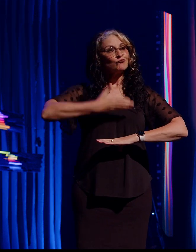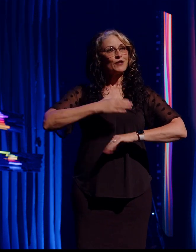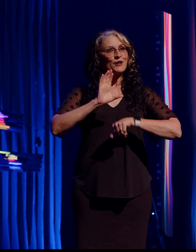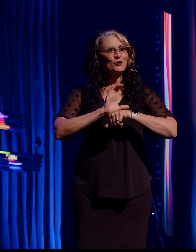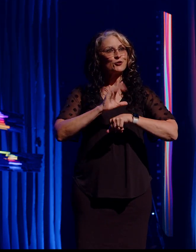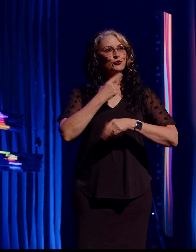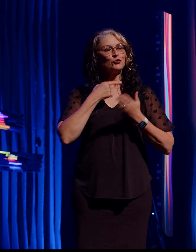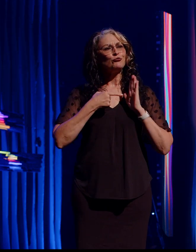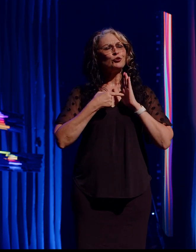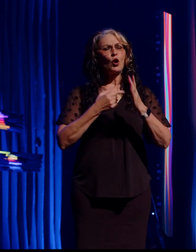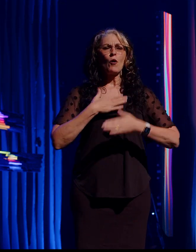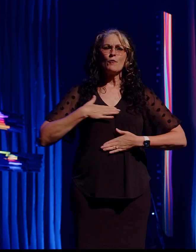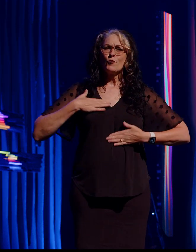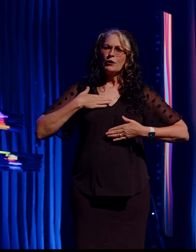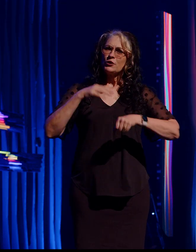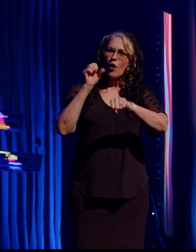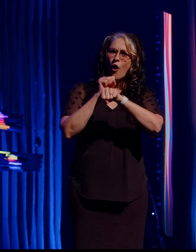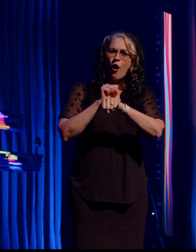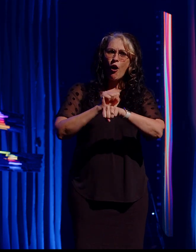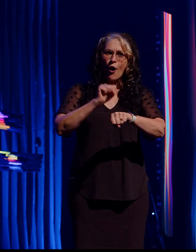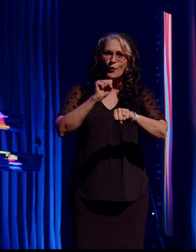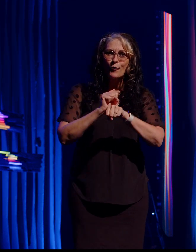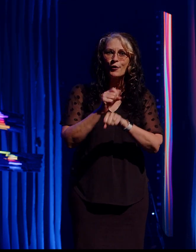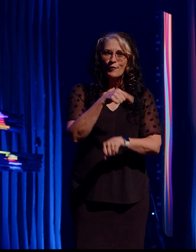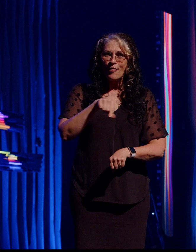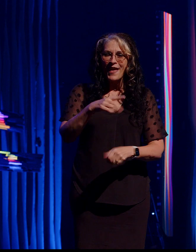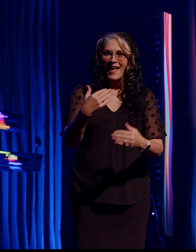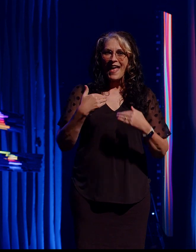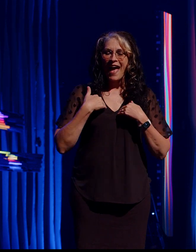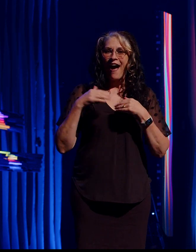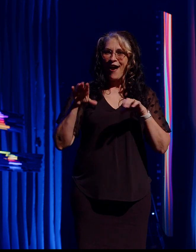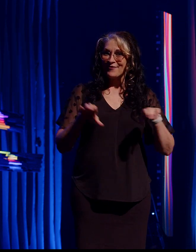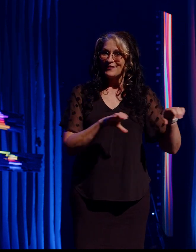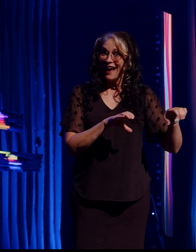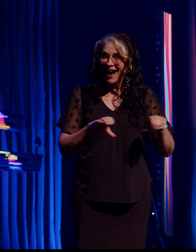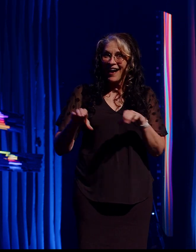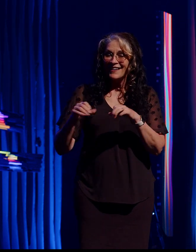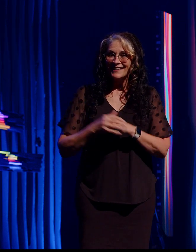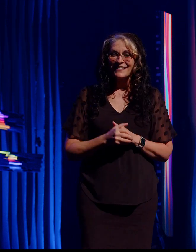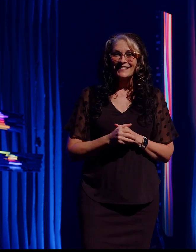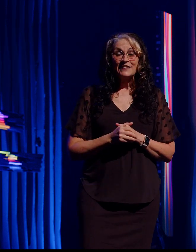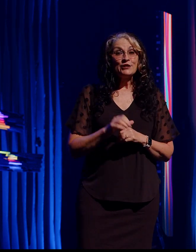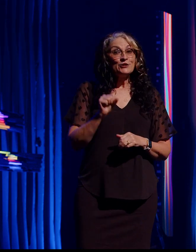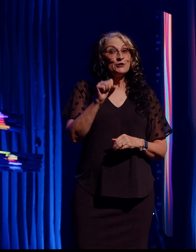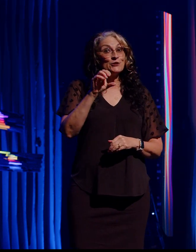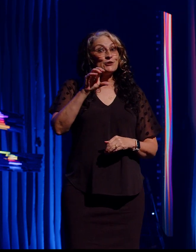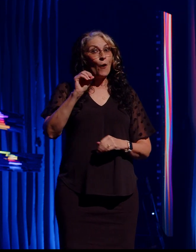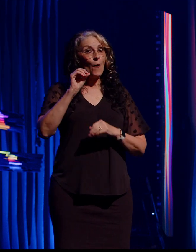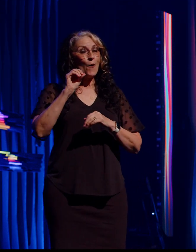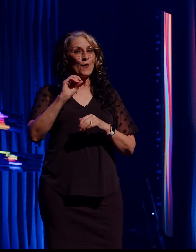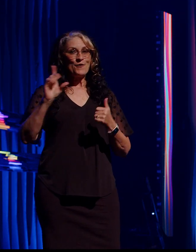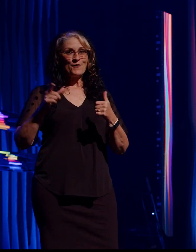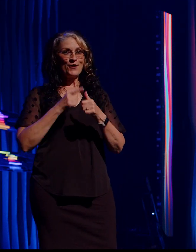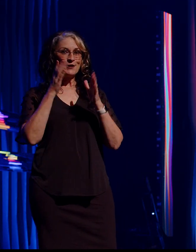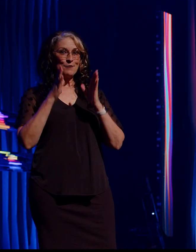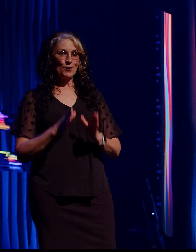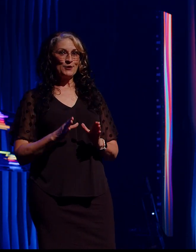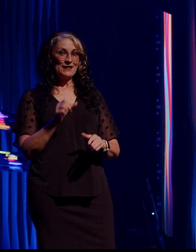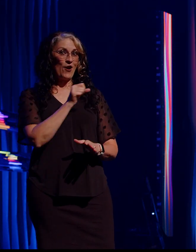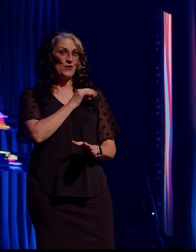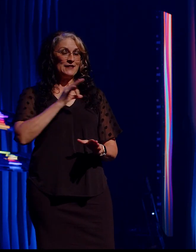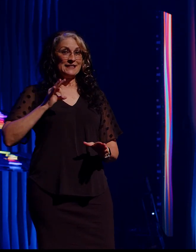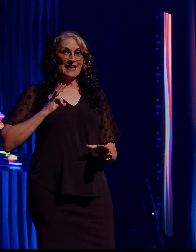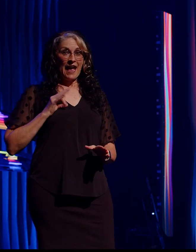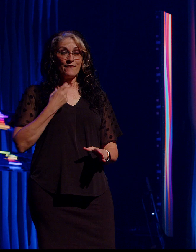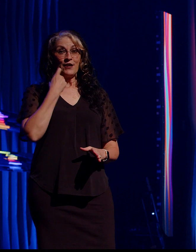our appreciation for all the hard work that they have done. So The first person on our